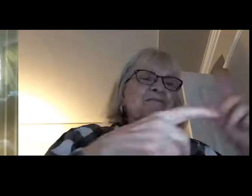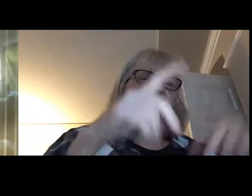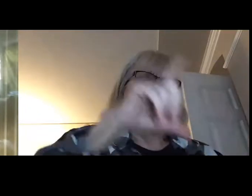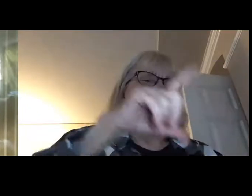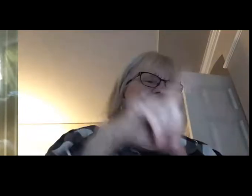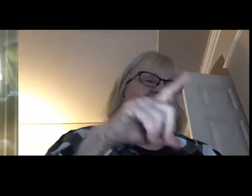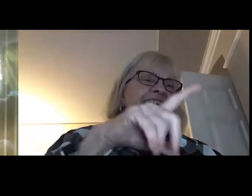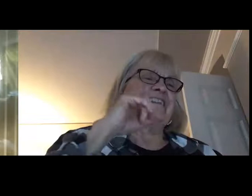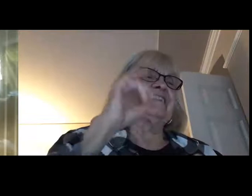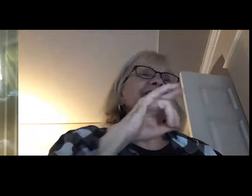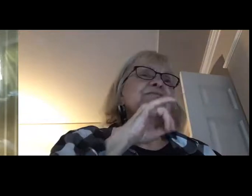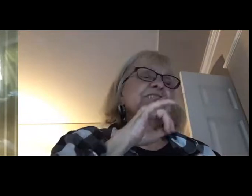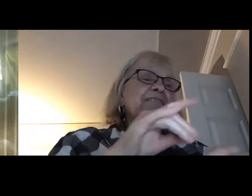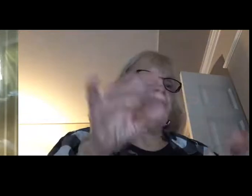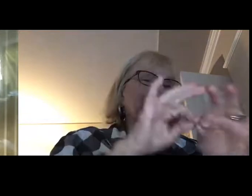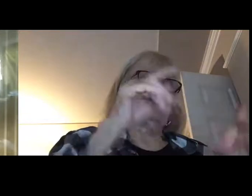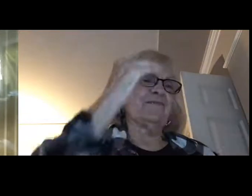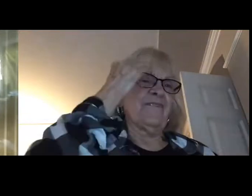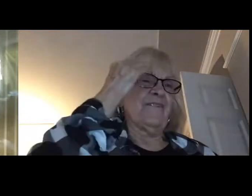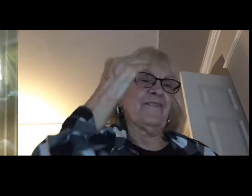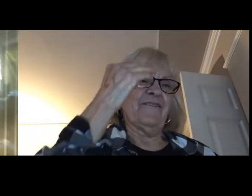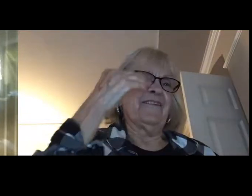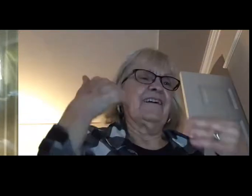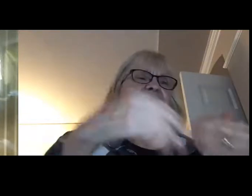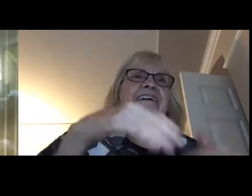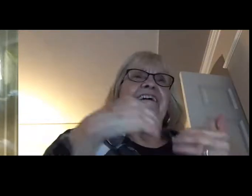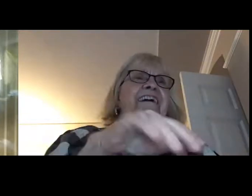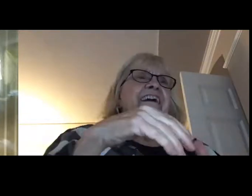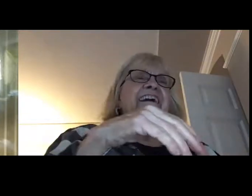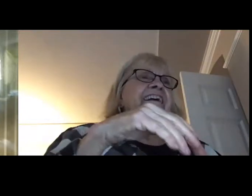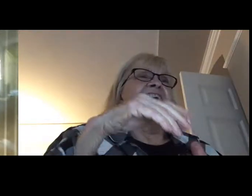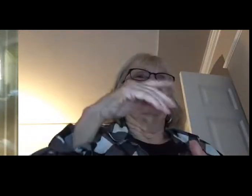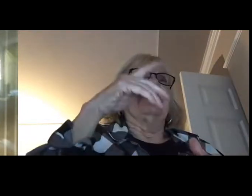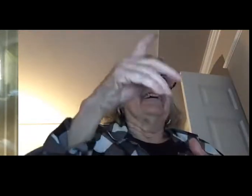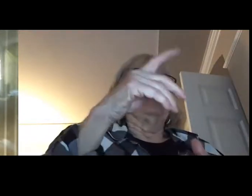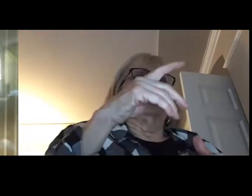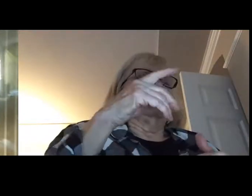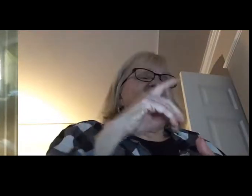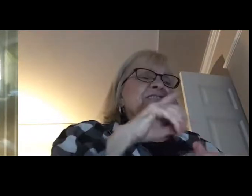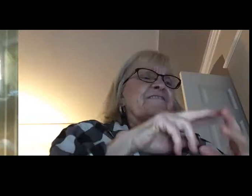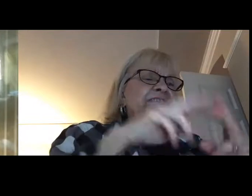yeah, learned so much. It's so important to know.